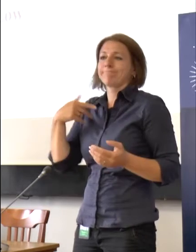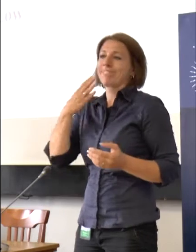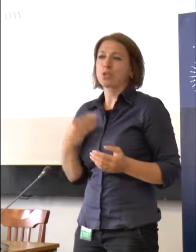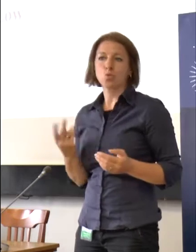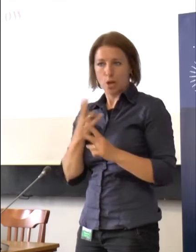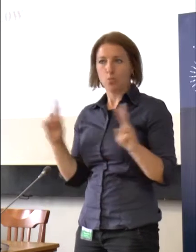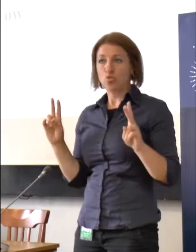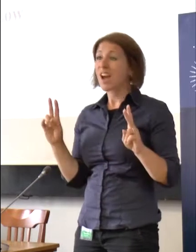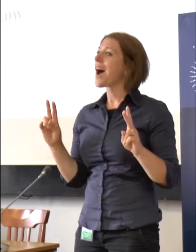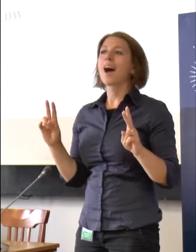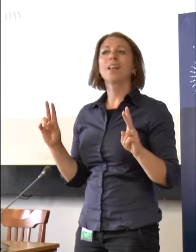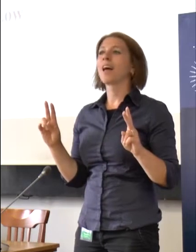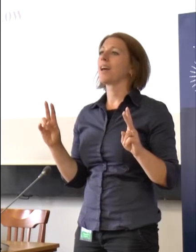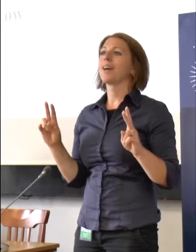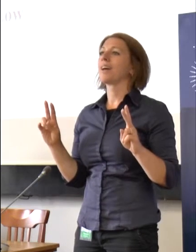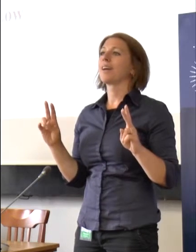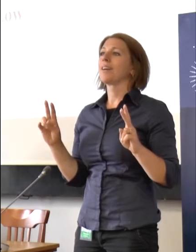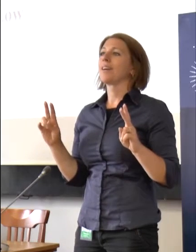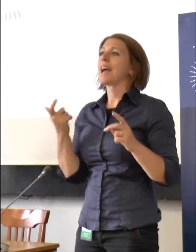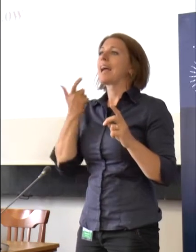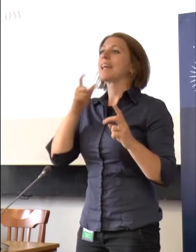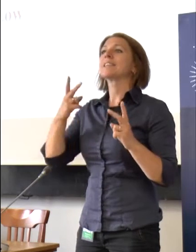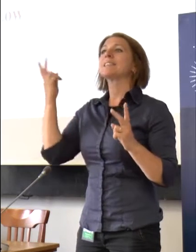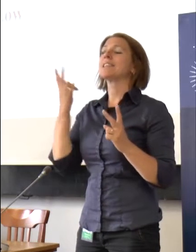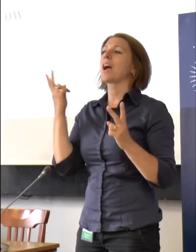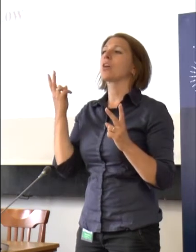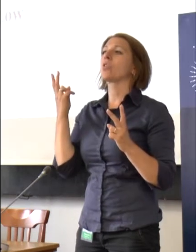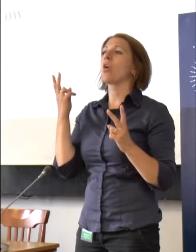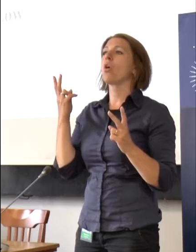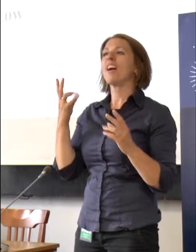and German. Nothing else. And this is what I'm